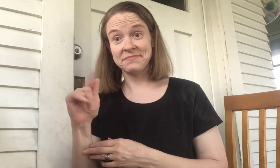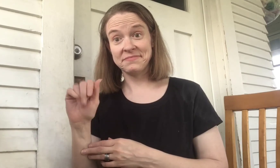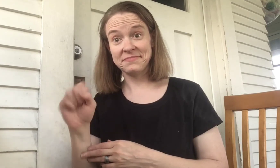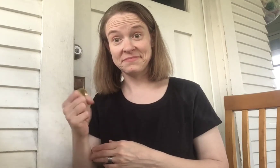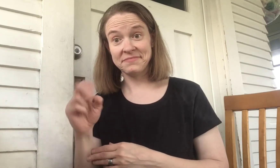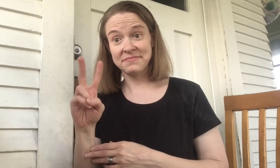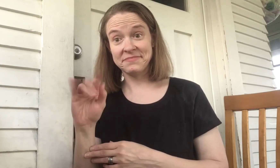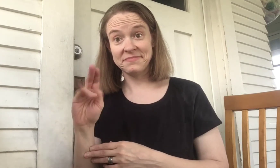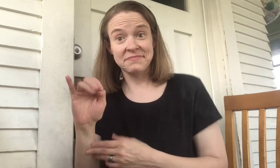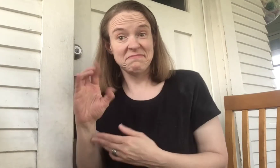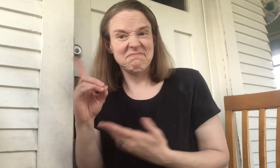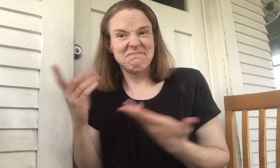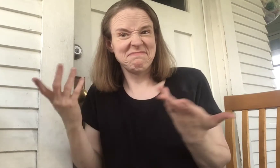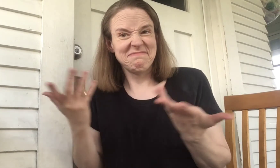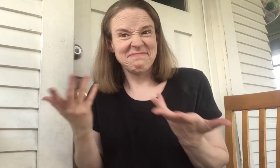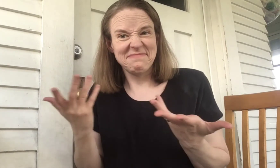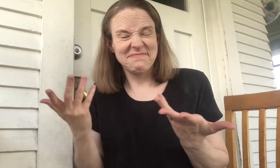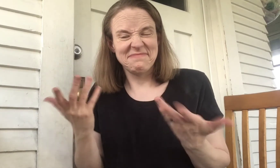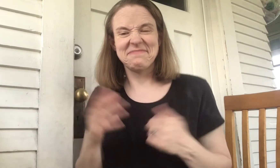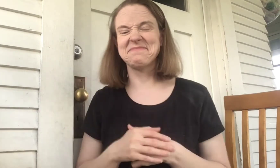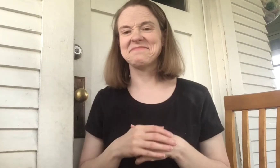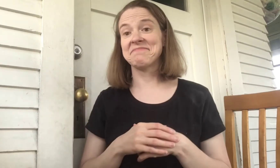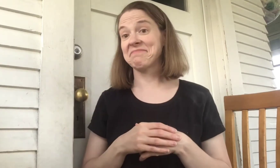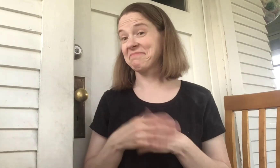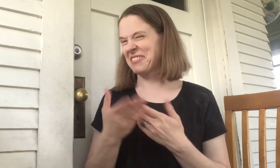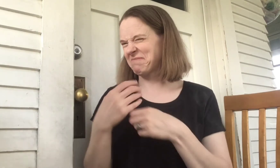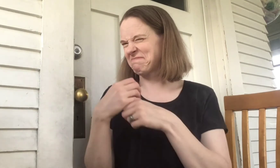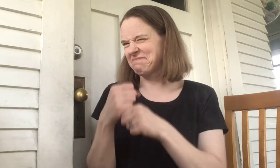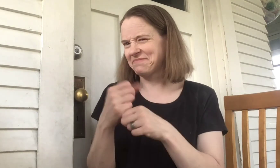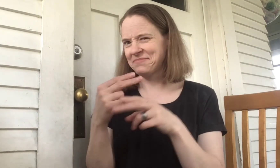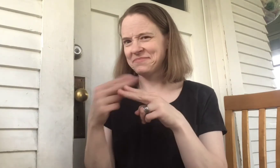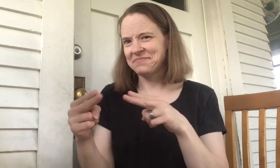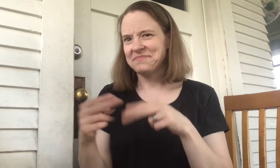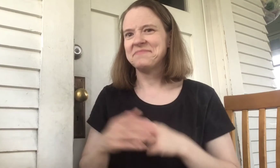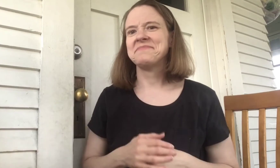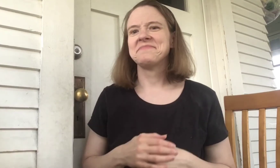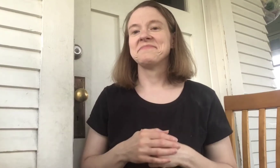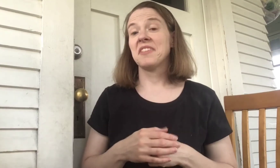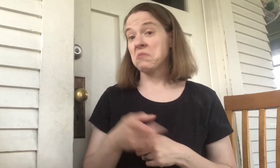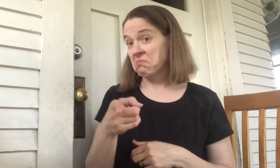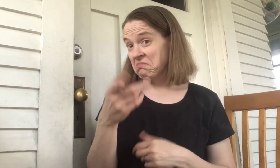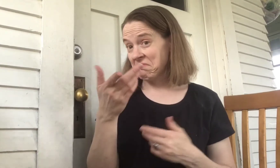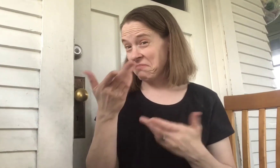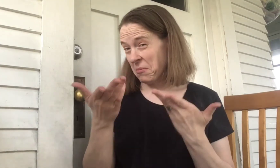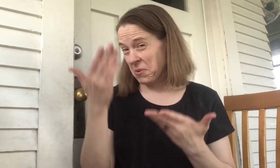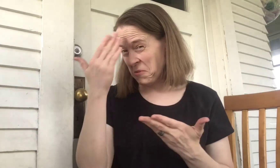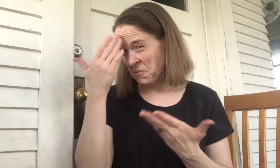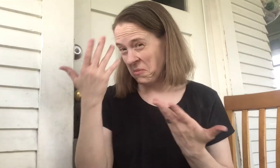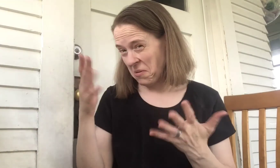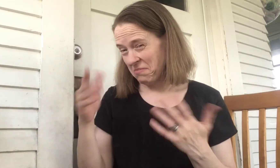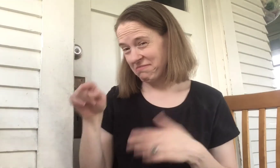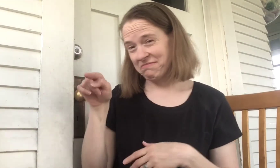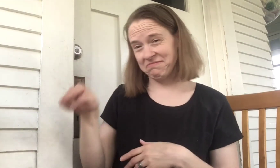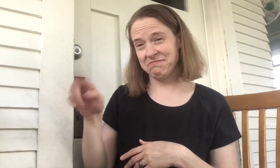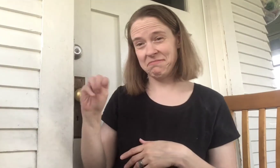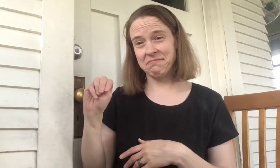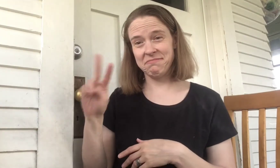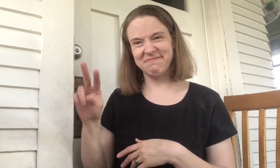and related to Martha's Vineyard. Why? I'll give you a short summary. So you maybe already know